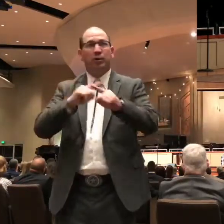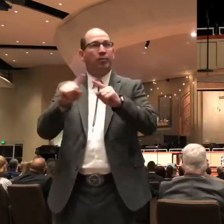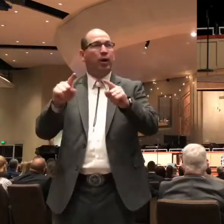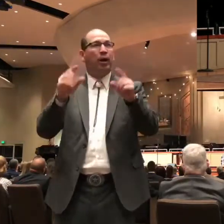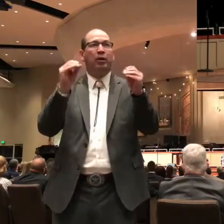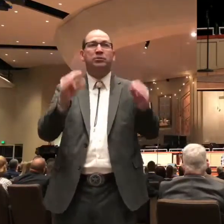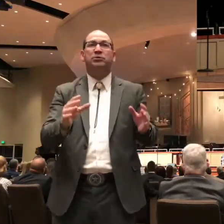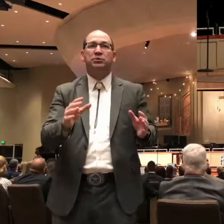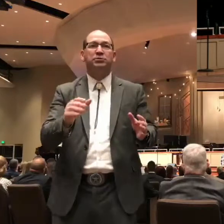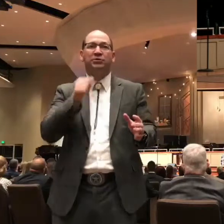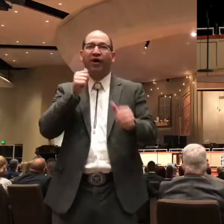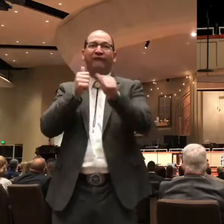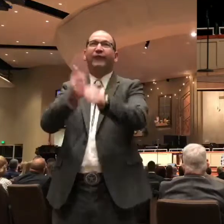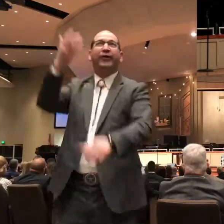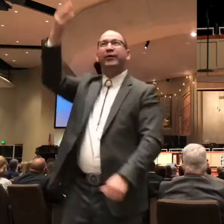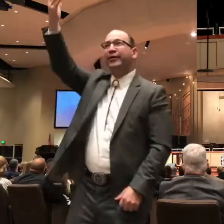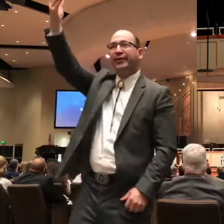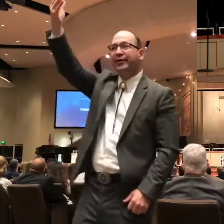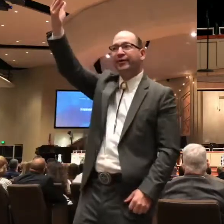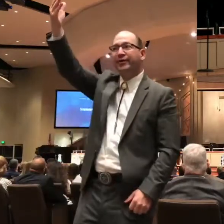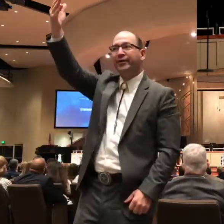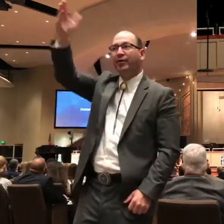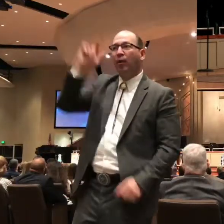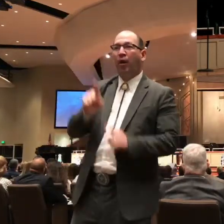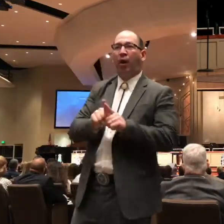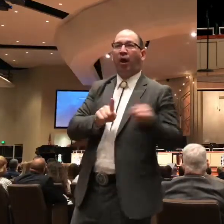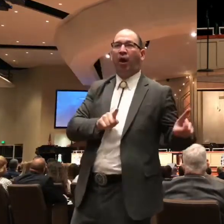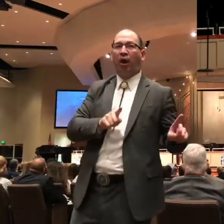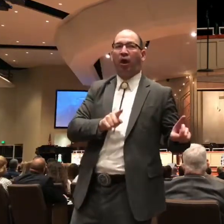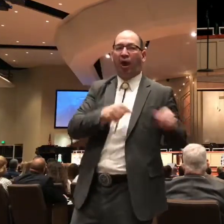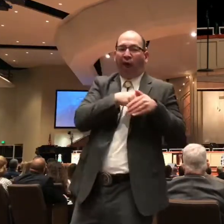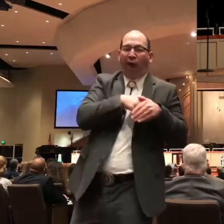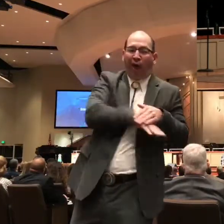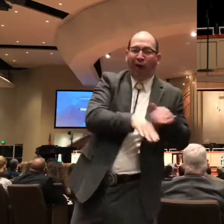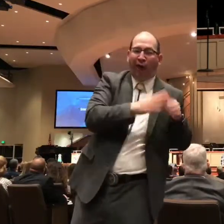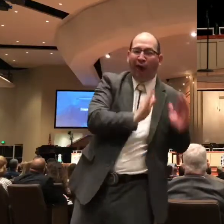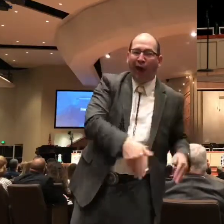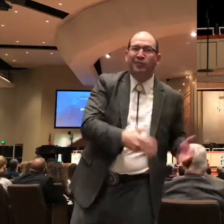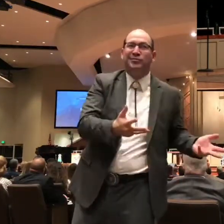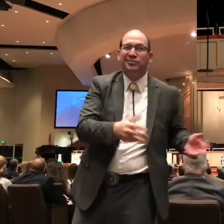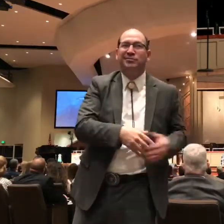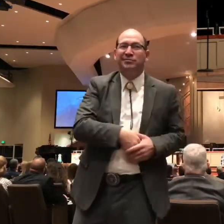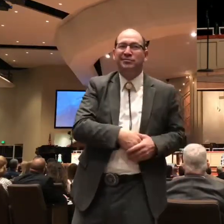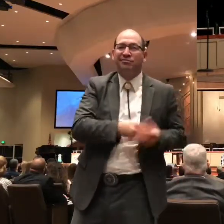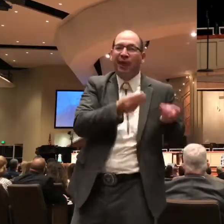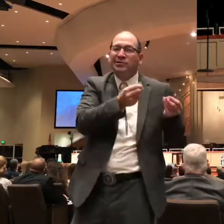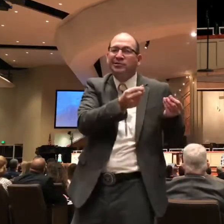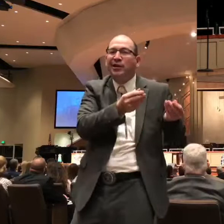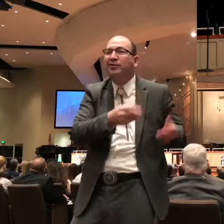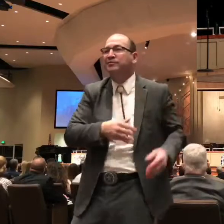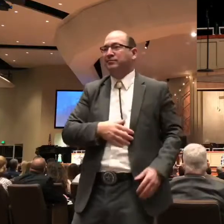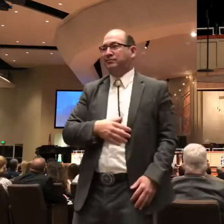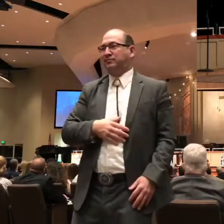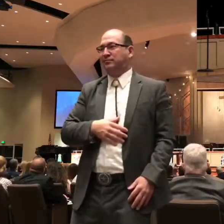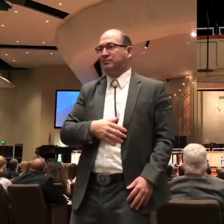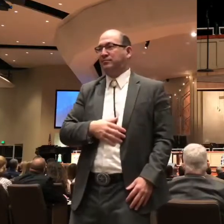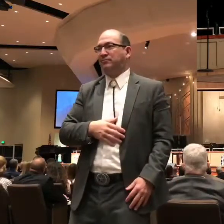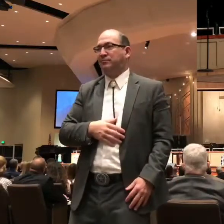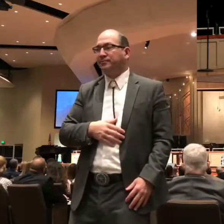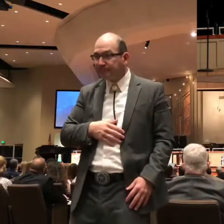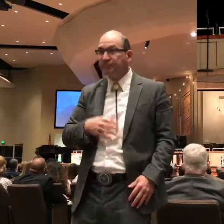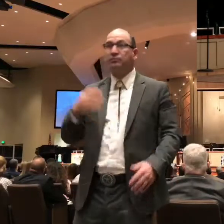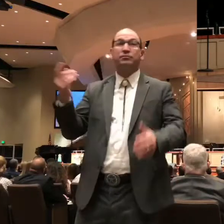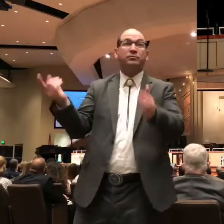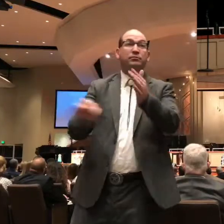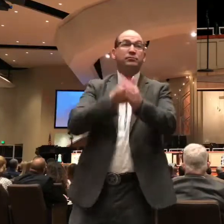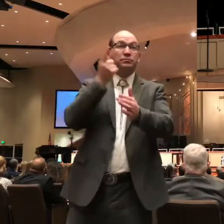the truth of God's word in that area. And then we see beyond perhaps some of these types of things that happen in churches that are just